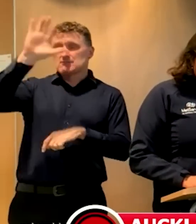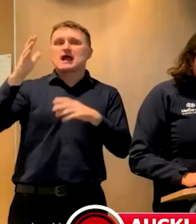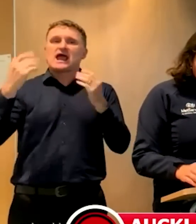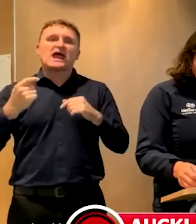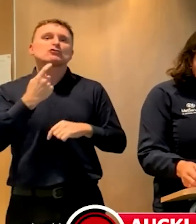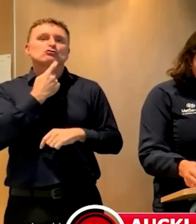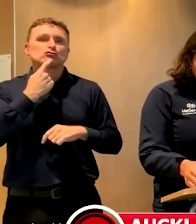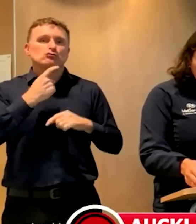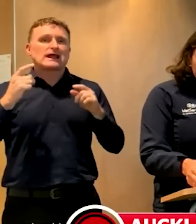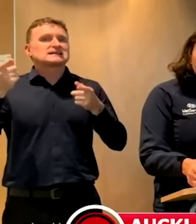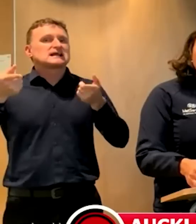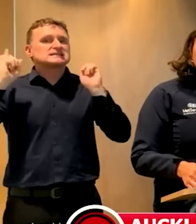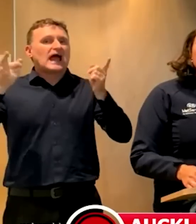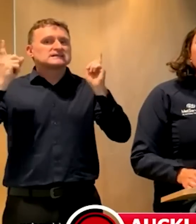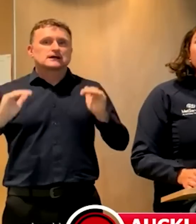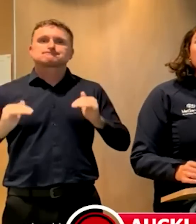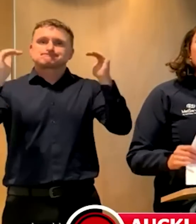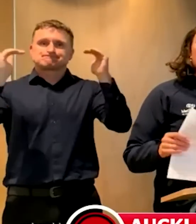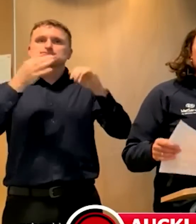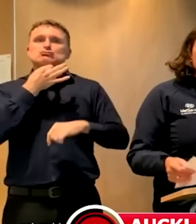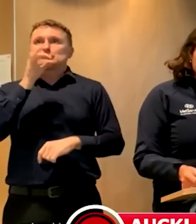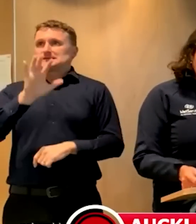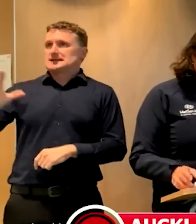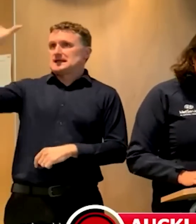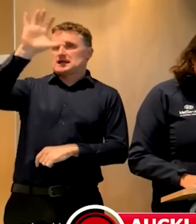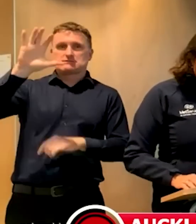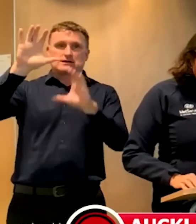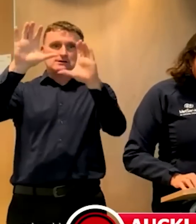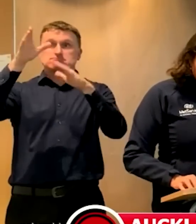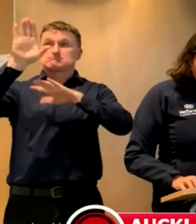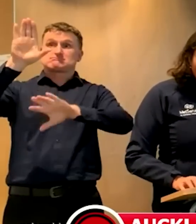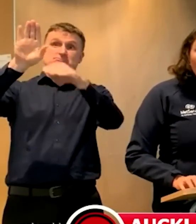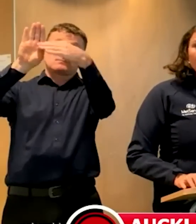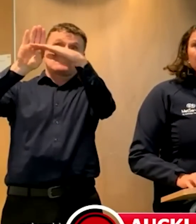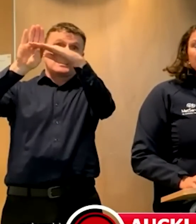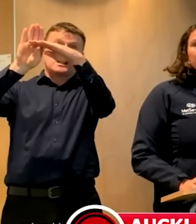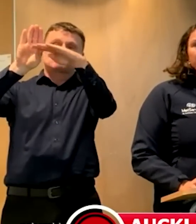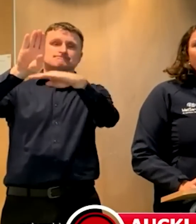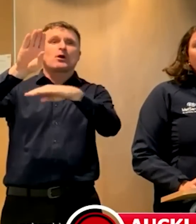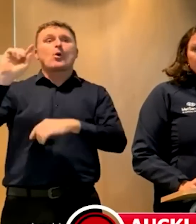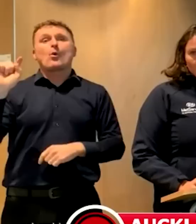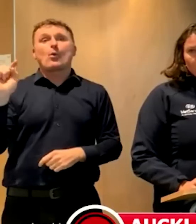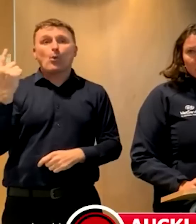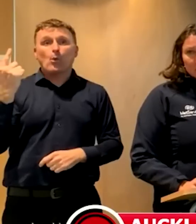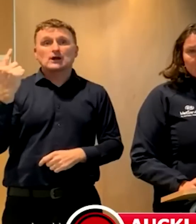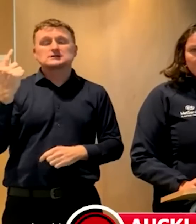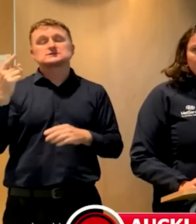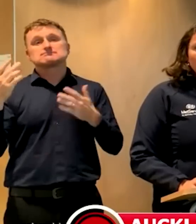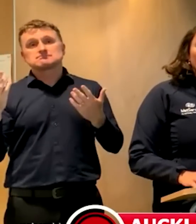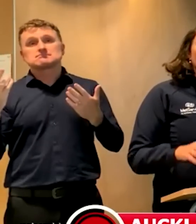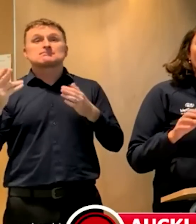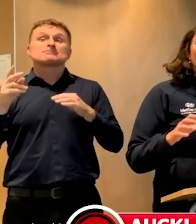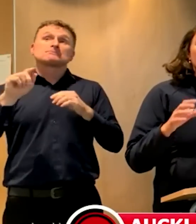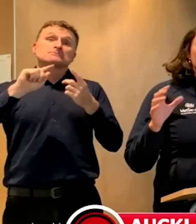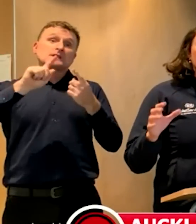rain, but the other regions have yet to start. For Auckland and